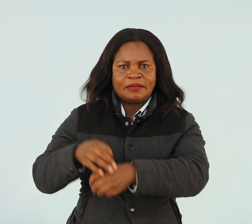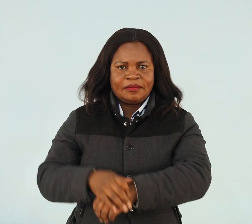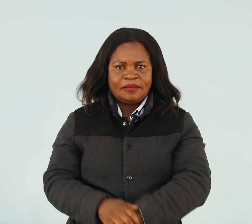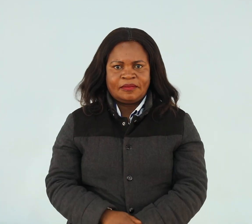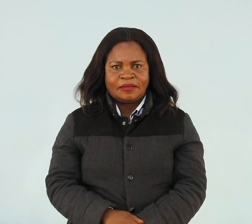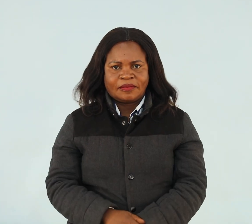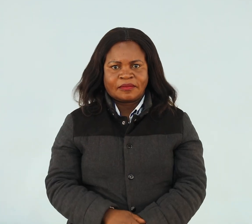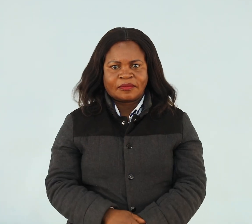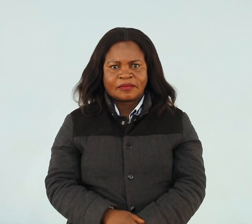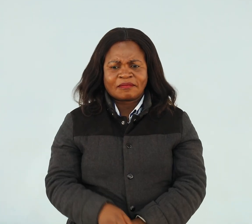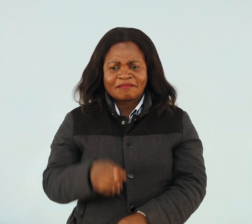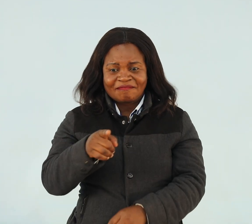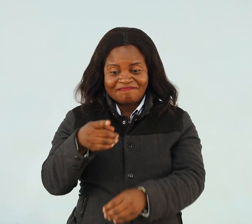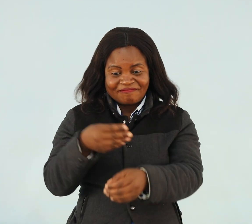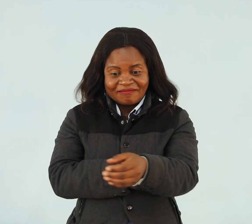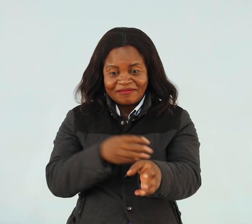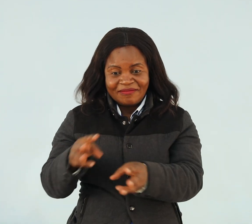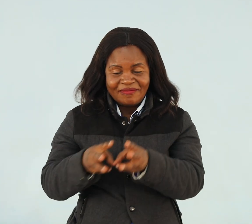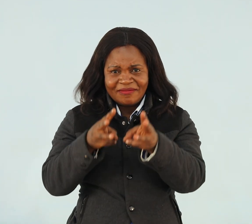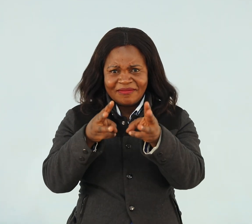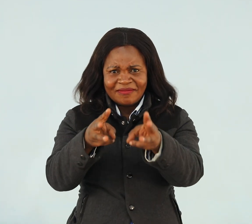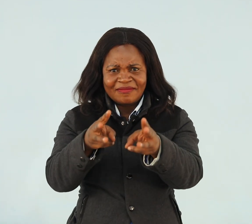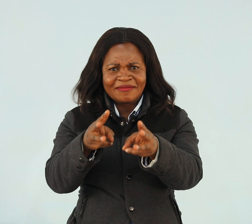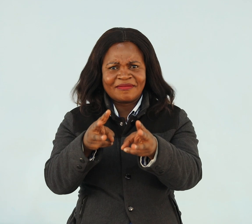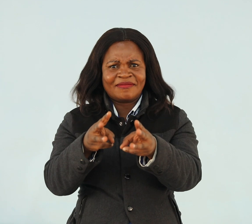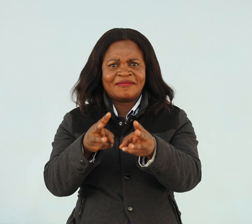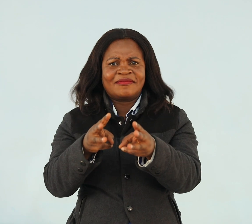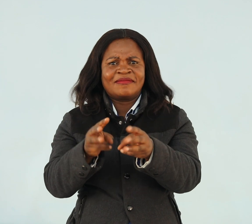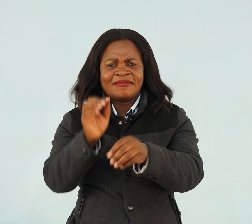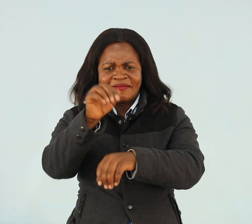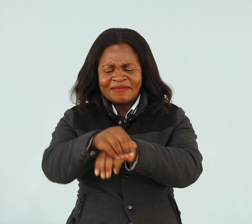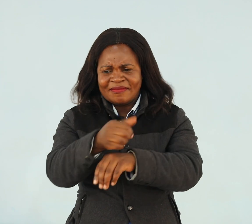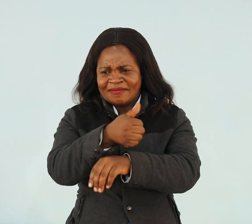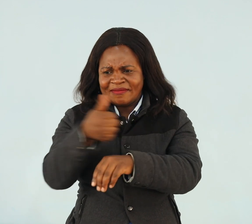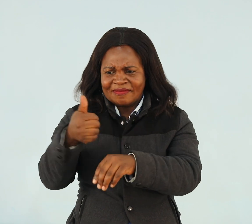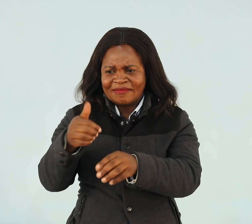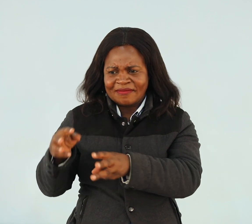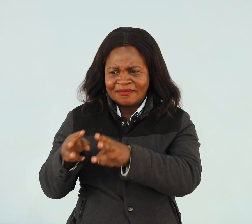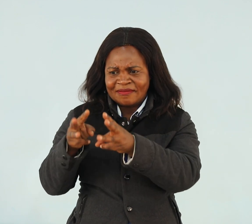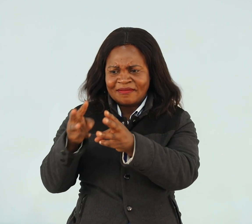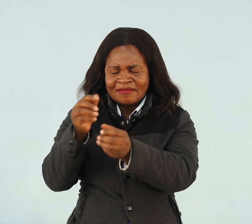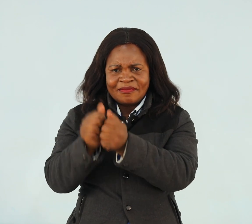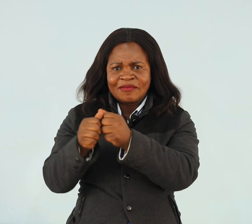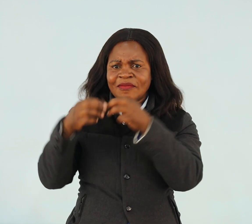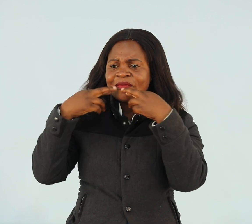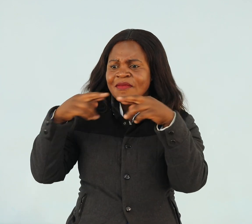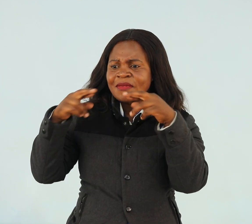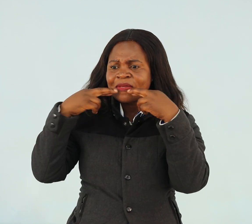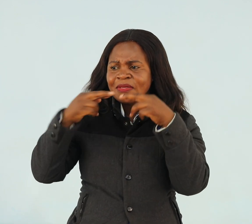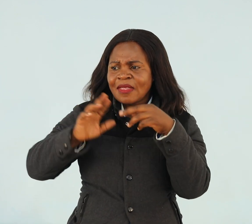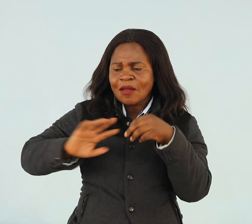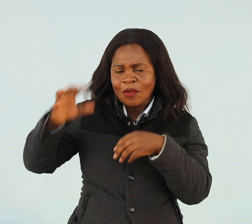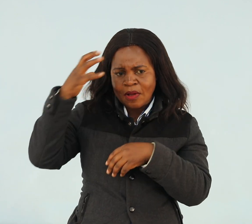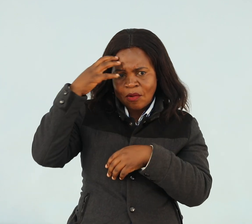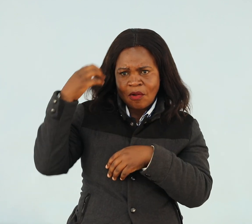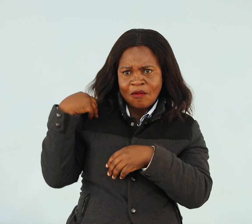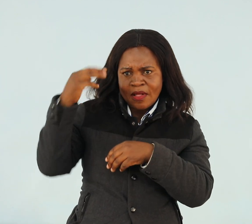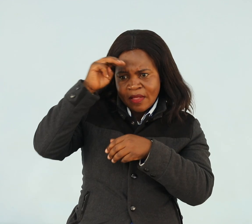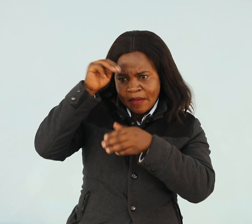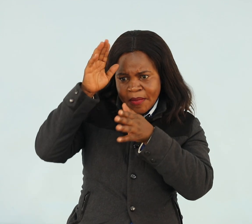This new ground overrides other existing grounds that result in the office of a minister becoming